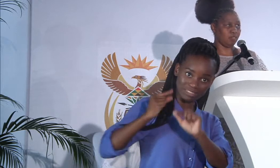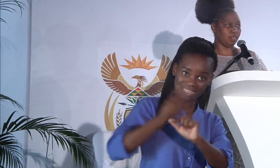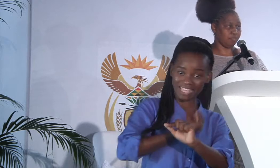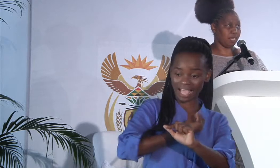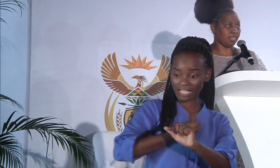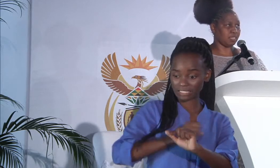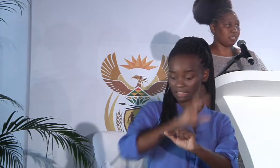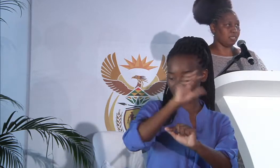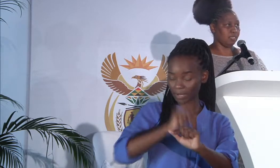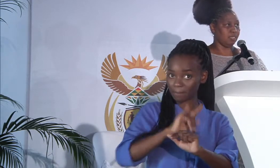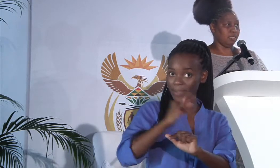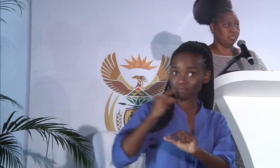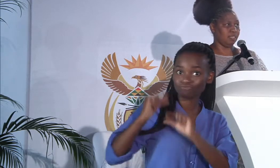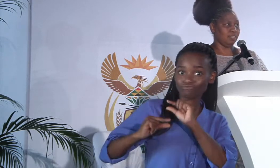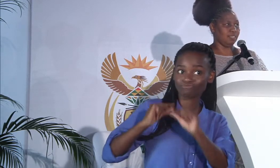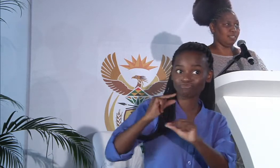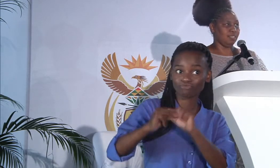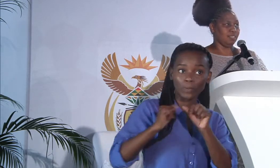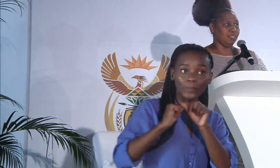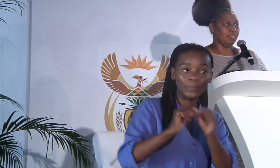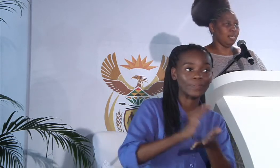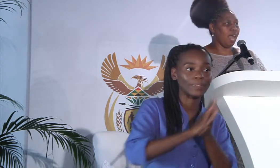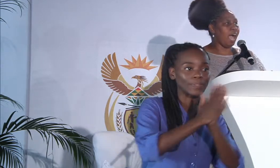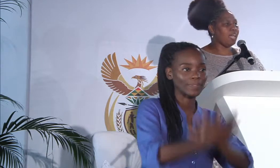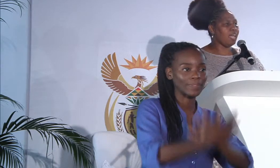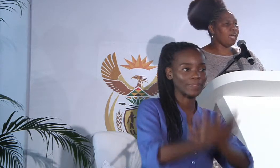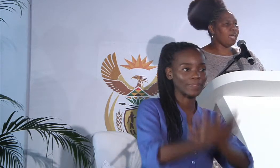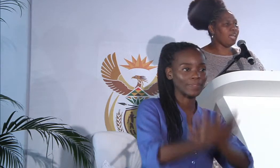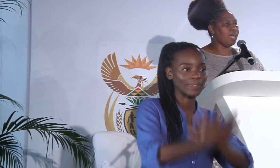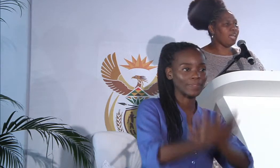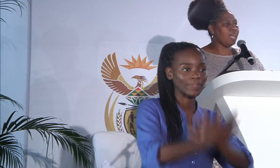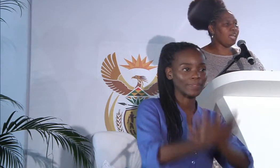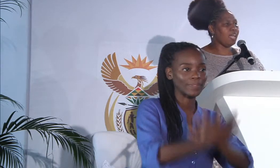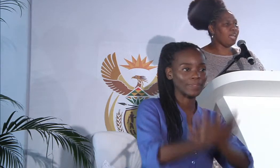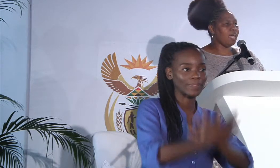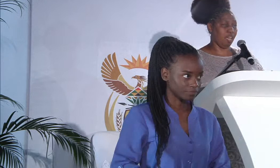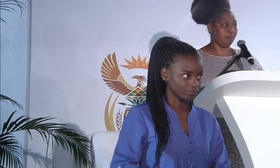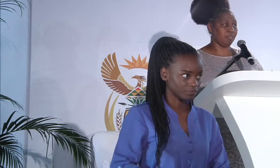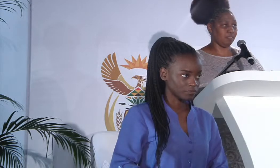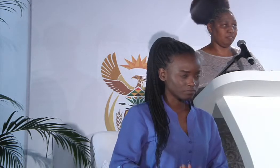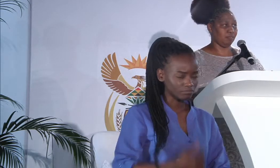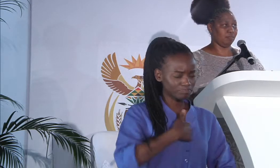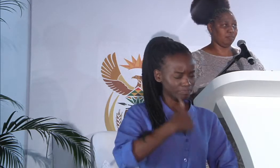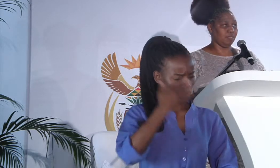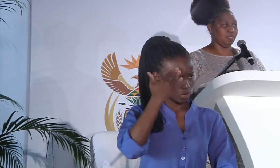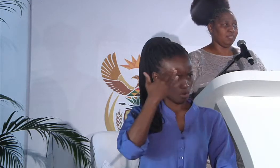South Africans. And I know it will happen.